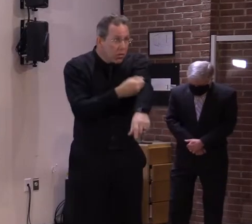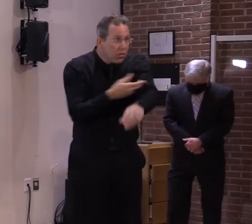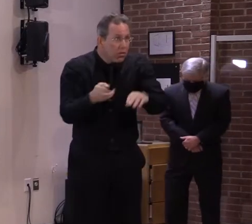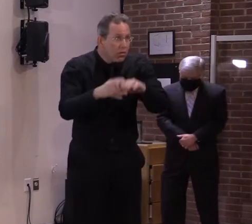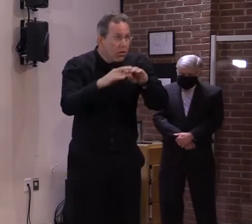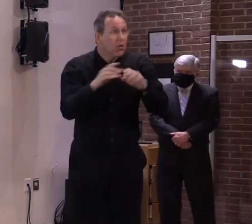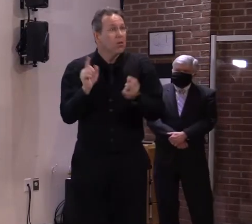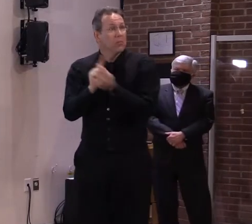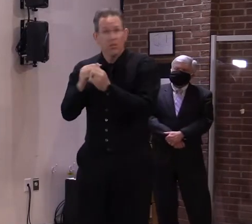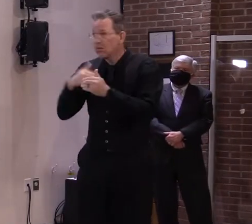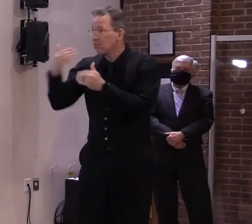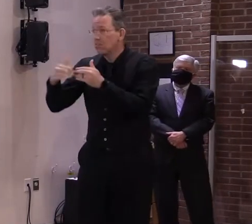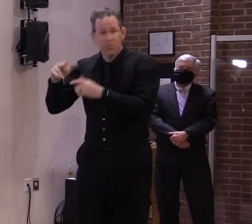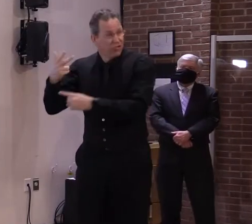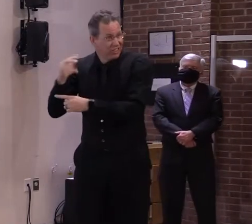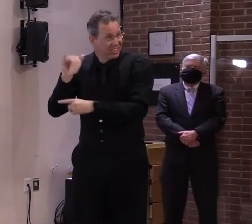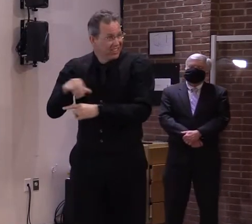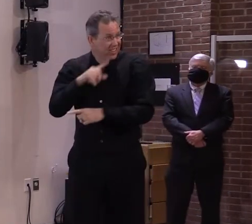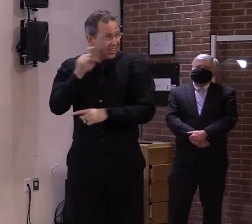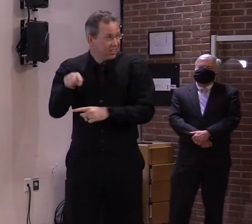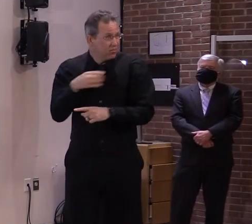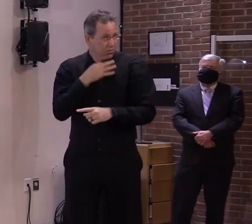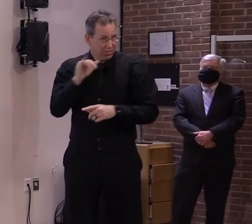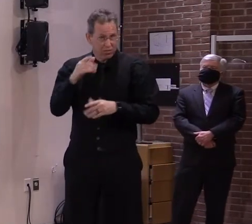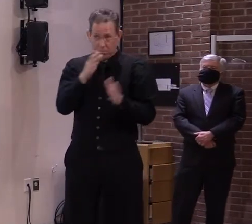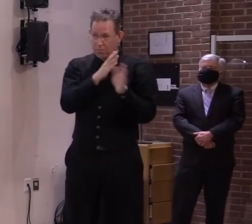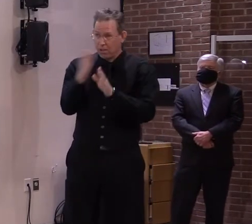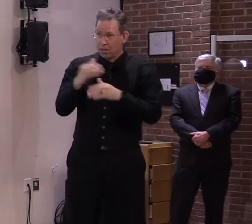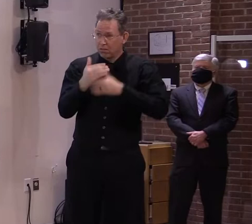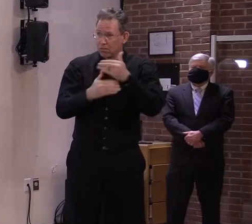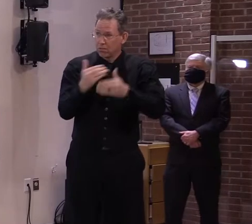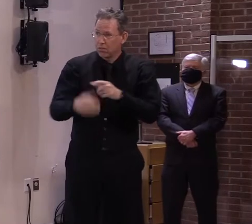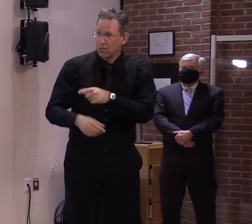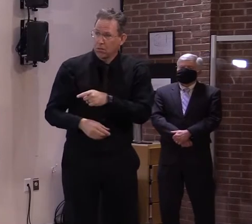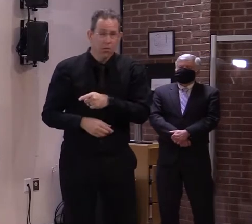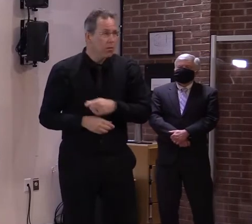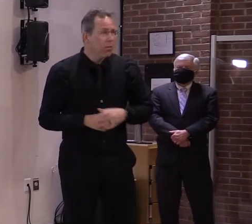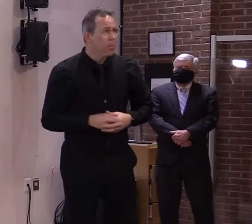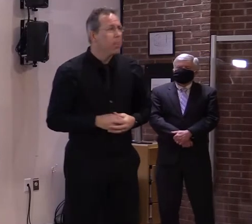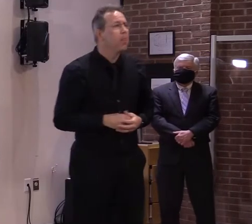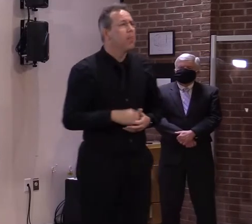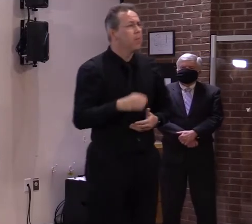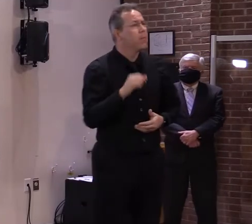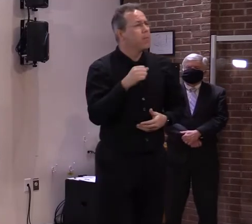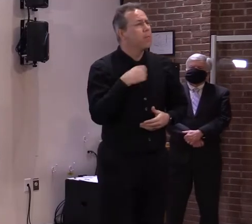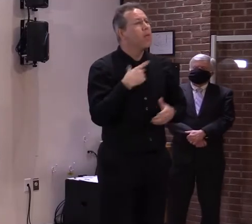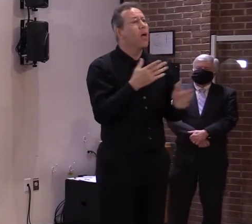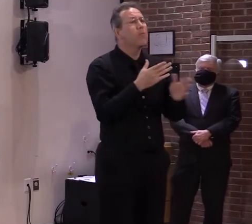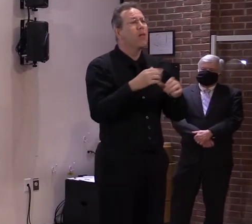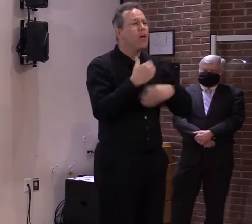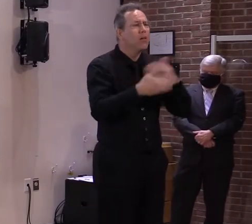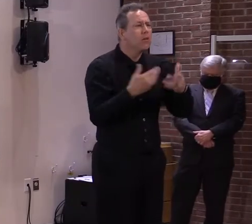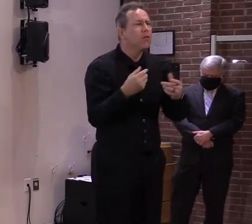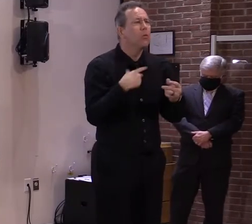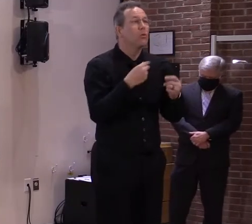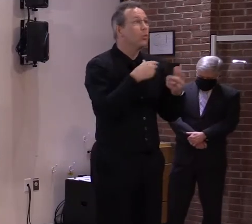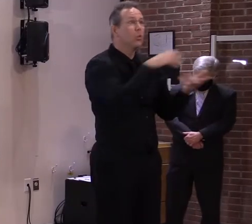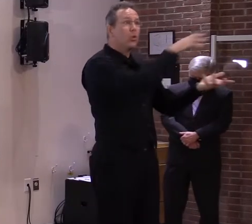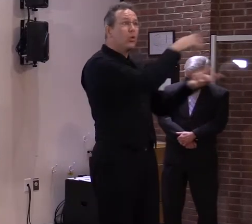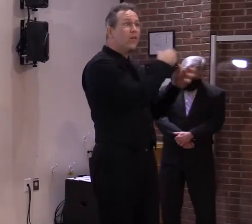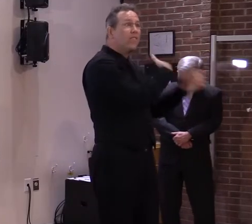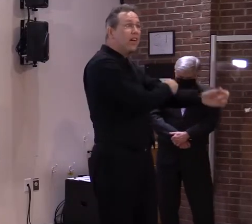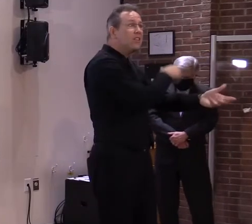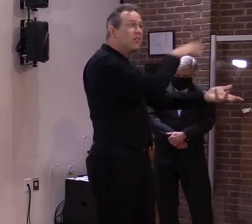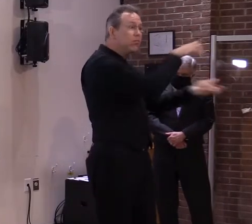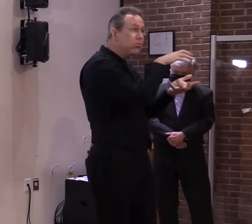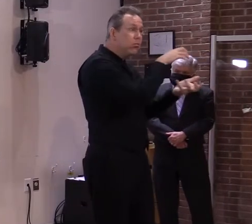forward. Certainly, the supply chain needs to meet our demand, and we need people to sign up for their